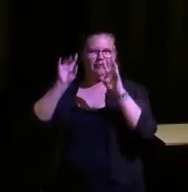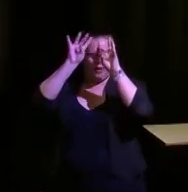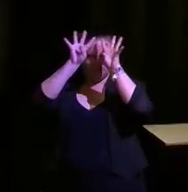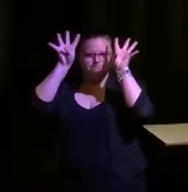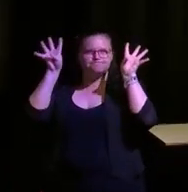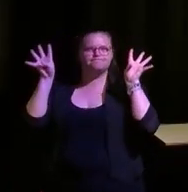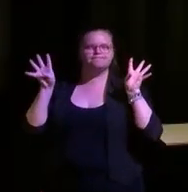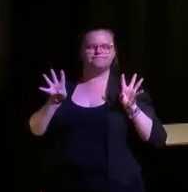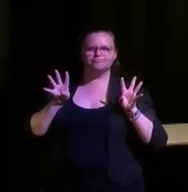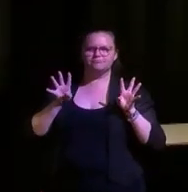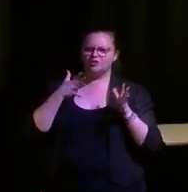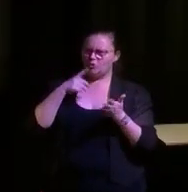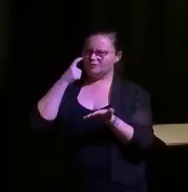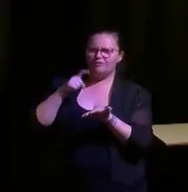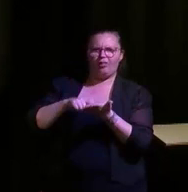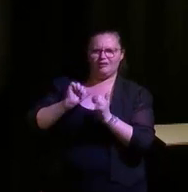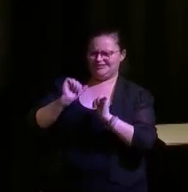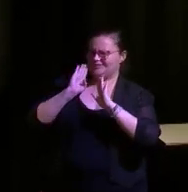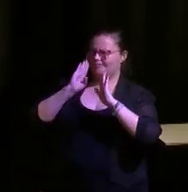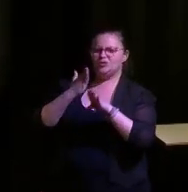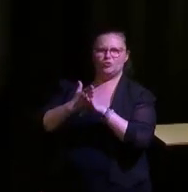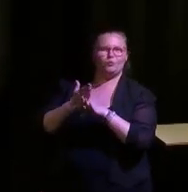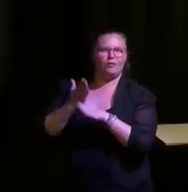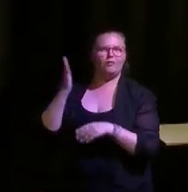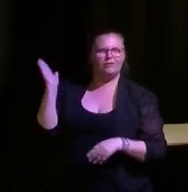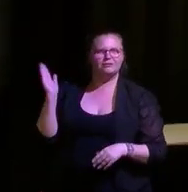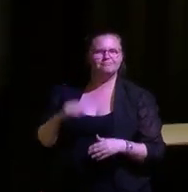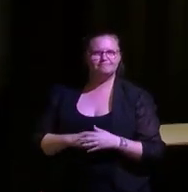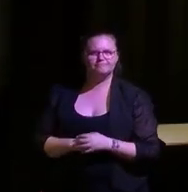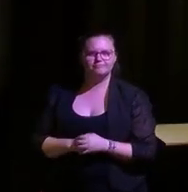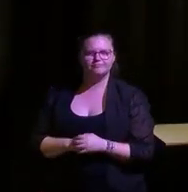this amazing work by Obery on the screen.